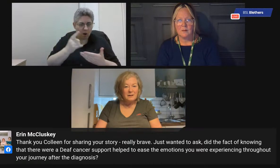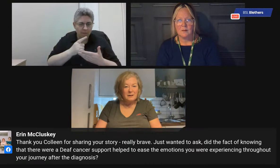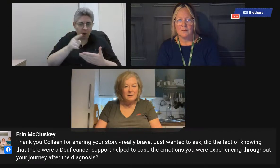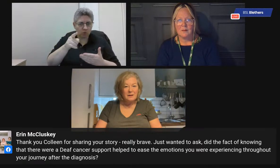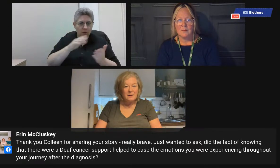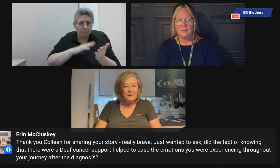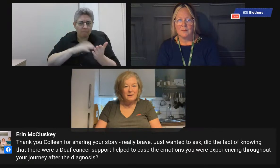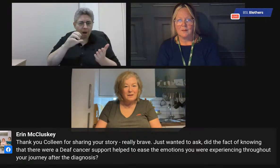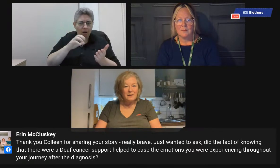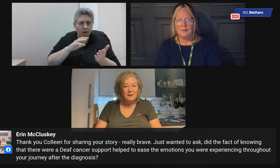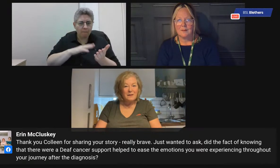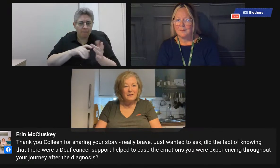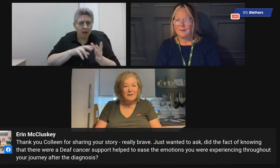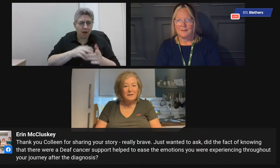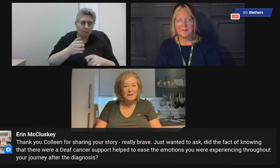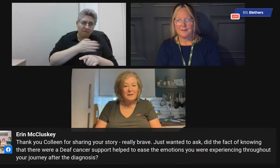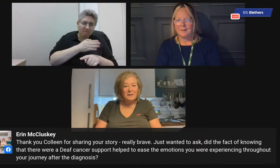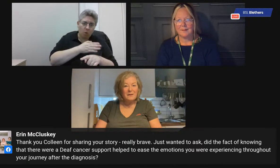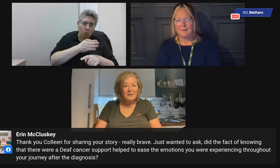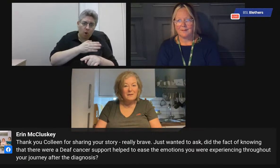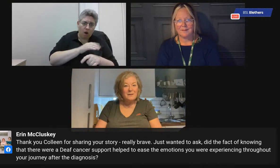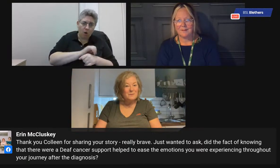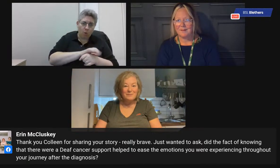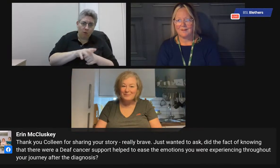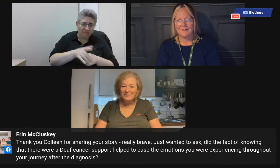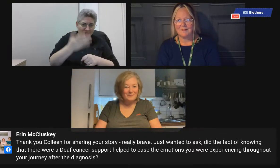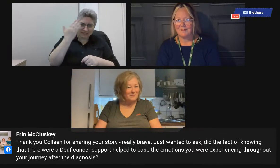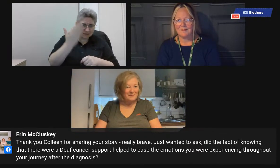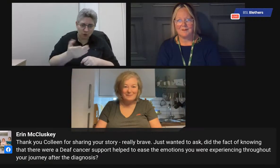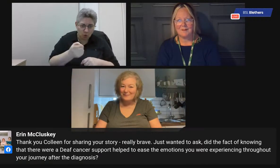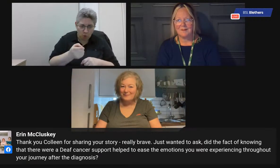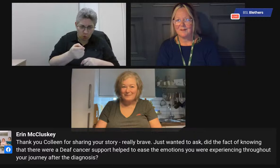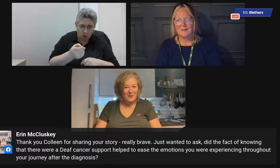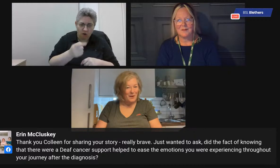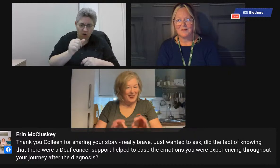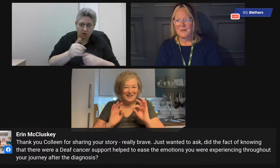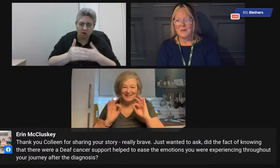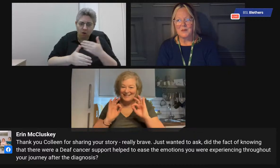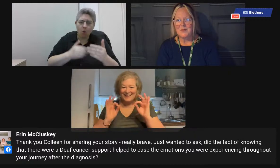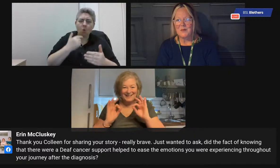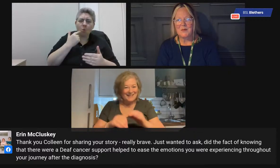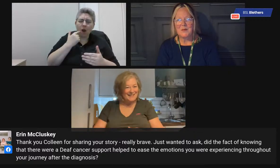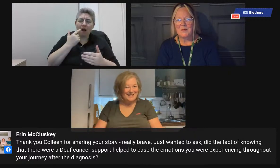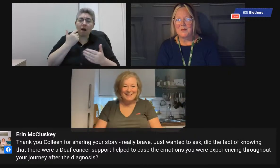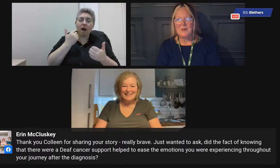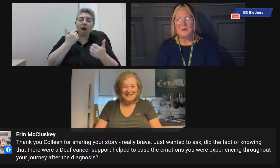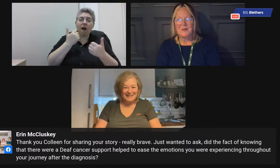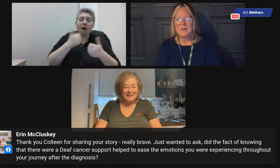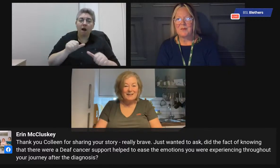Just wanted to ask, did the fact of knowing that there was a deaf cancer support